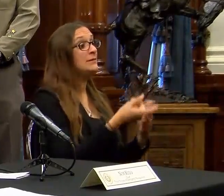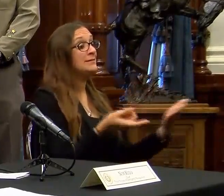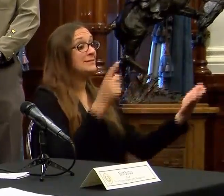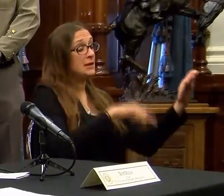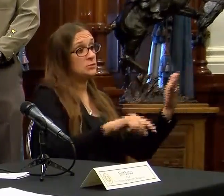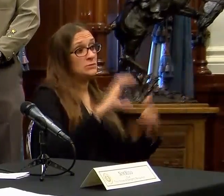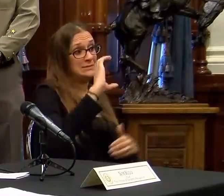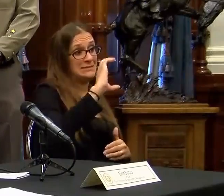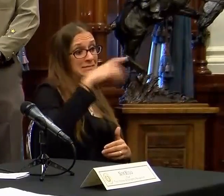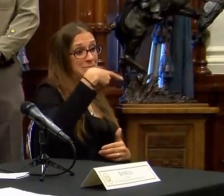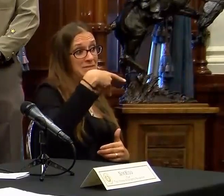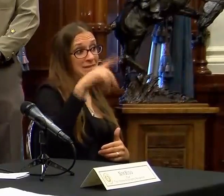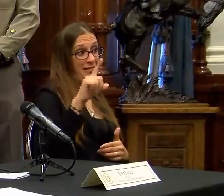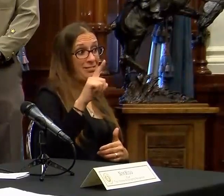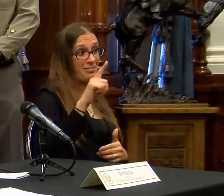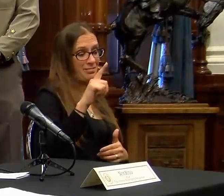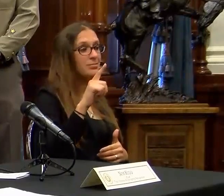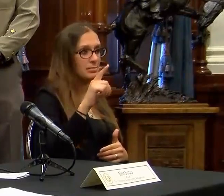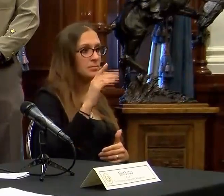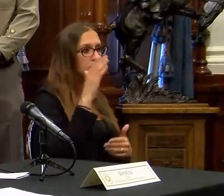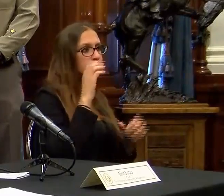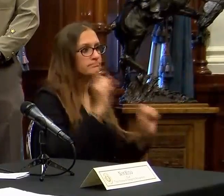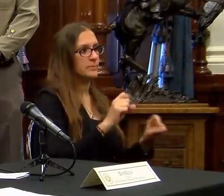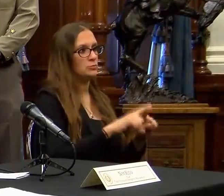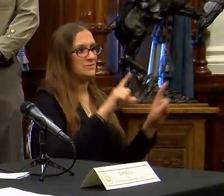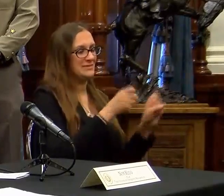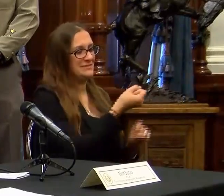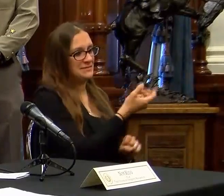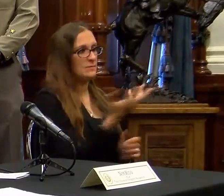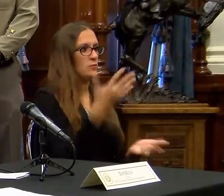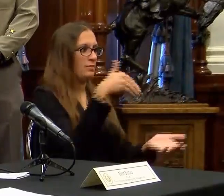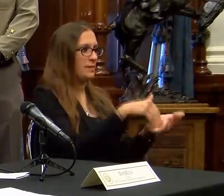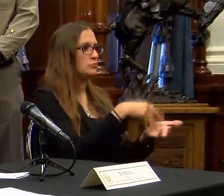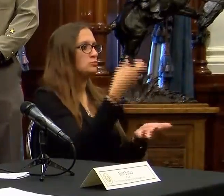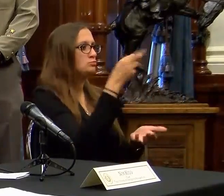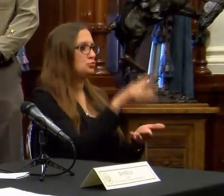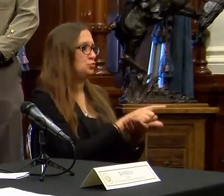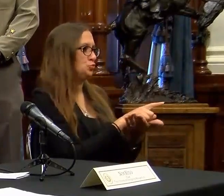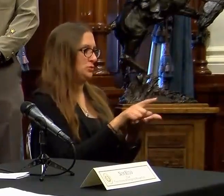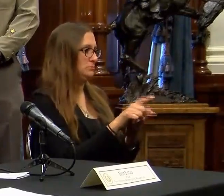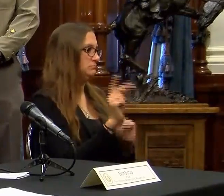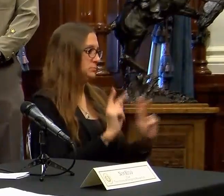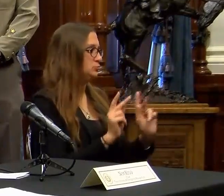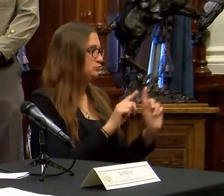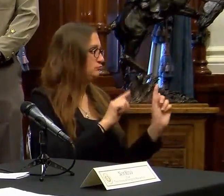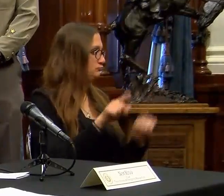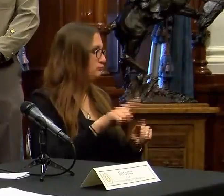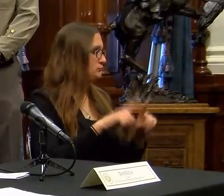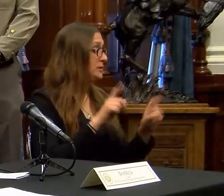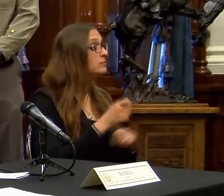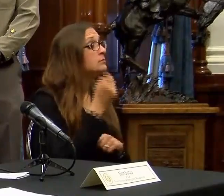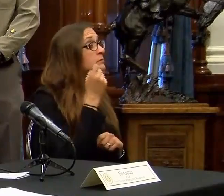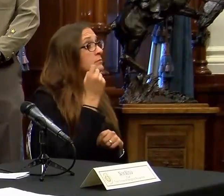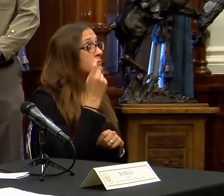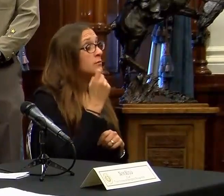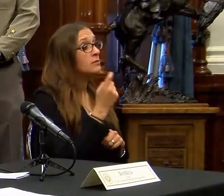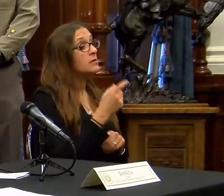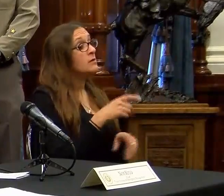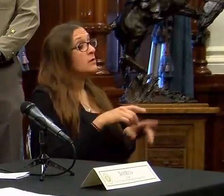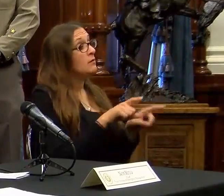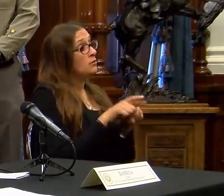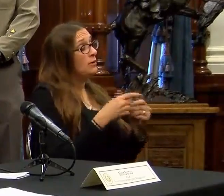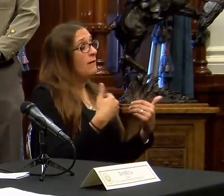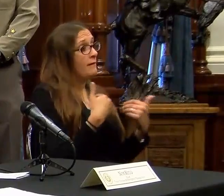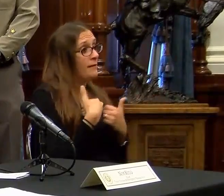CPL will be able to test several thousand per week. In addition, there